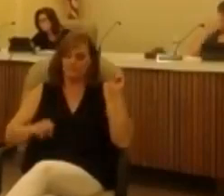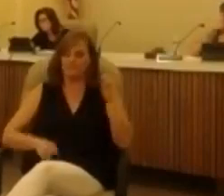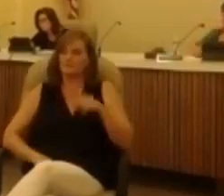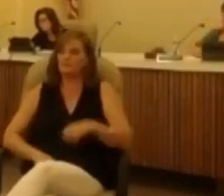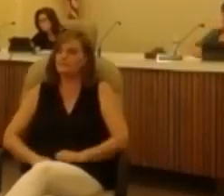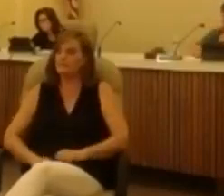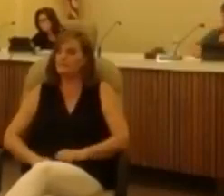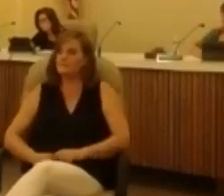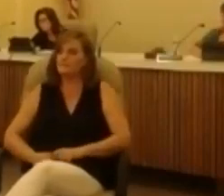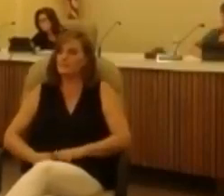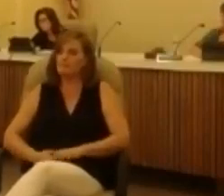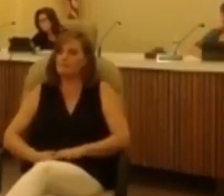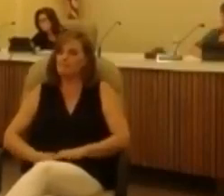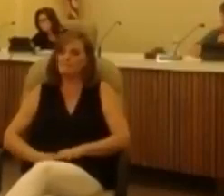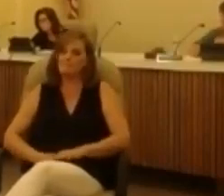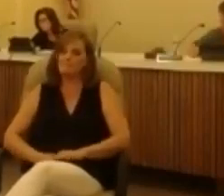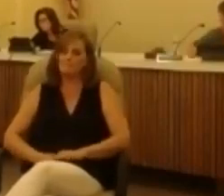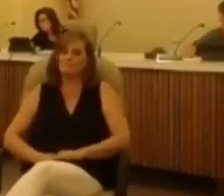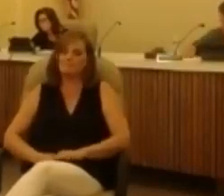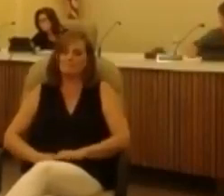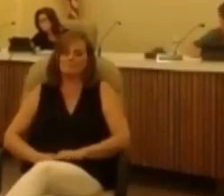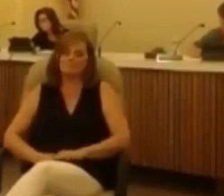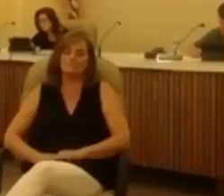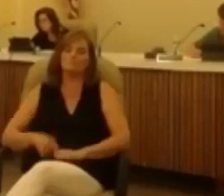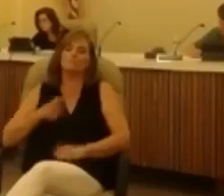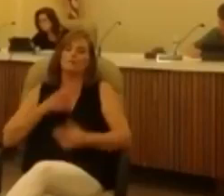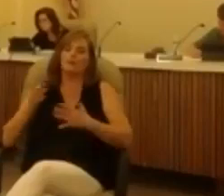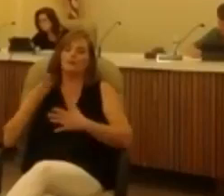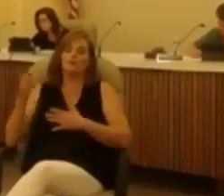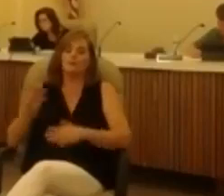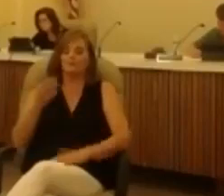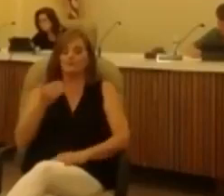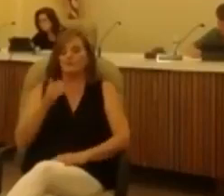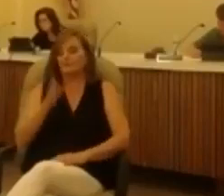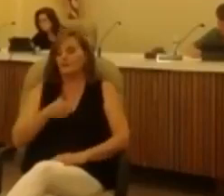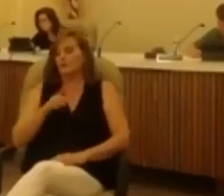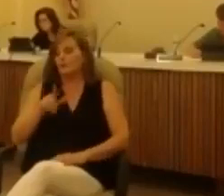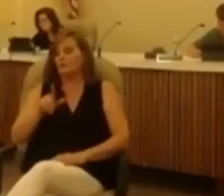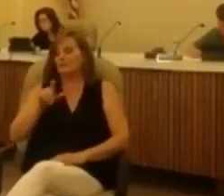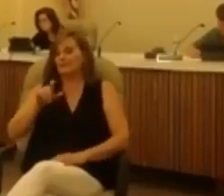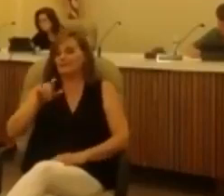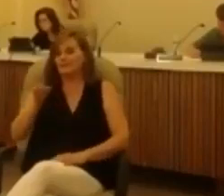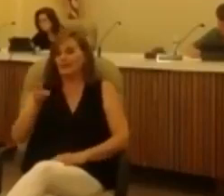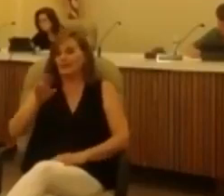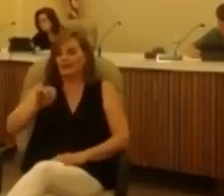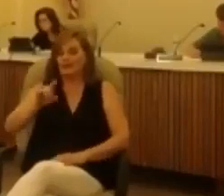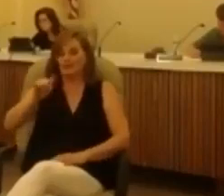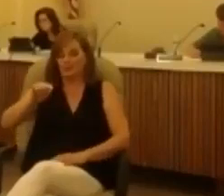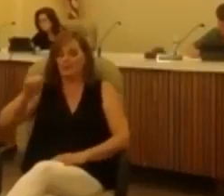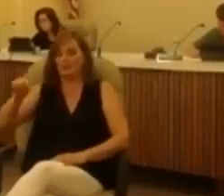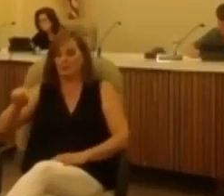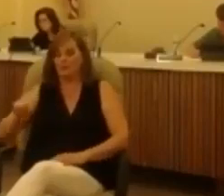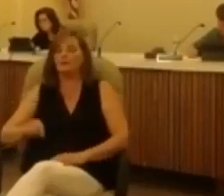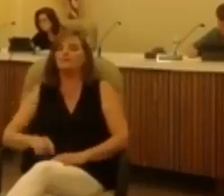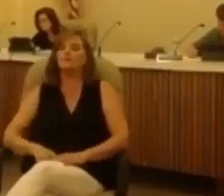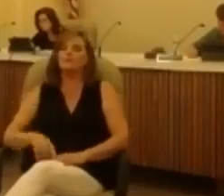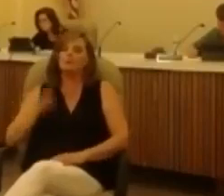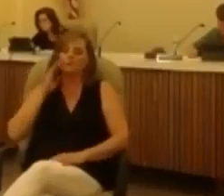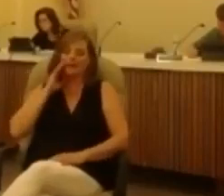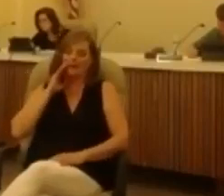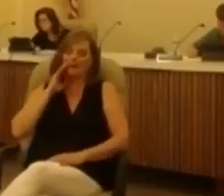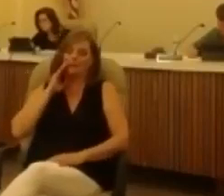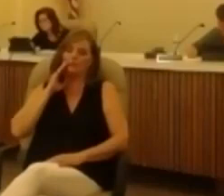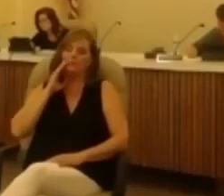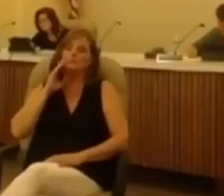Aye. Mr. Supervisor, I have Resolution 15-179, 2020, to acknowledge a donation from